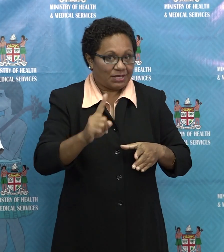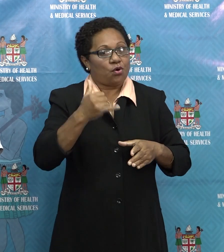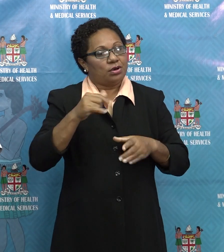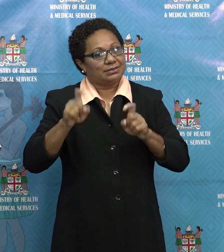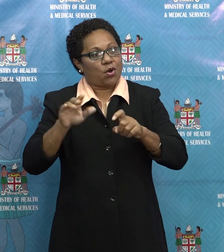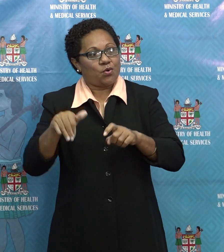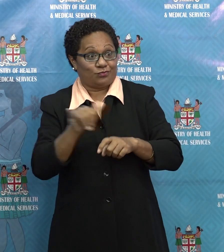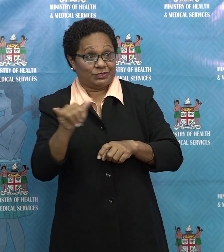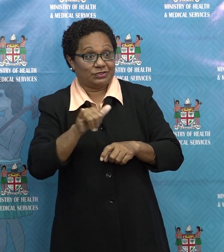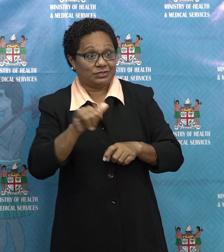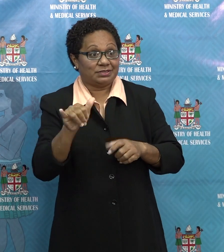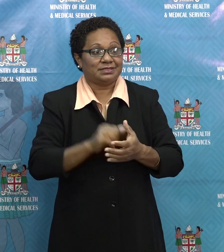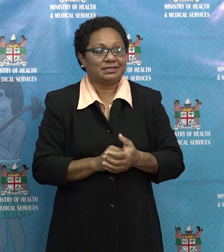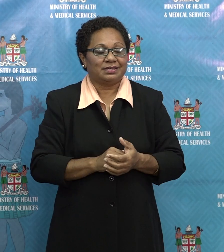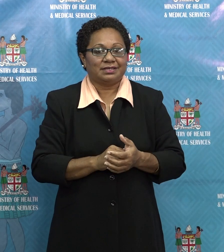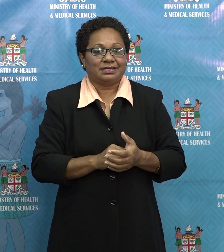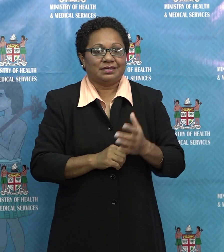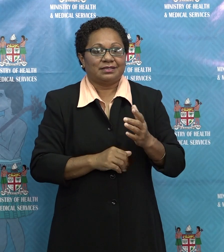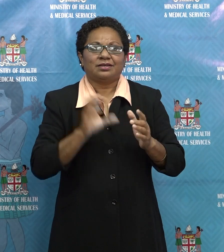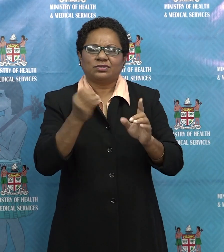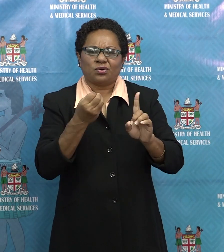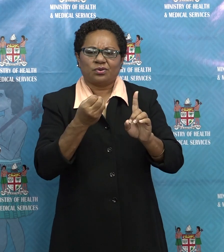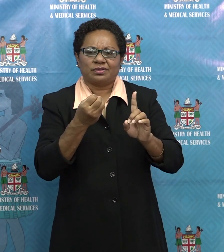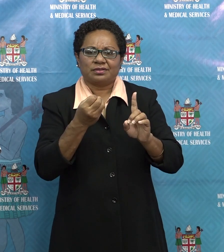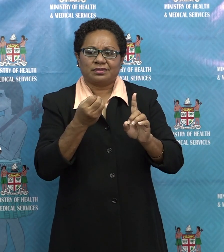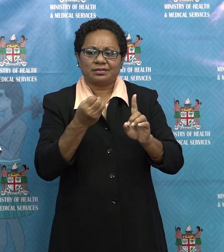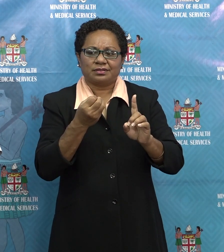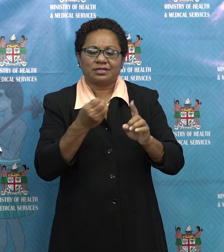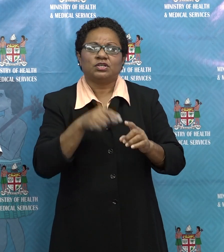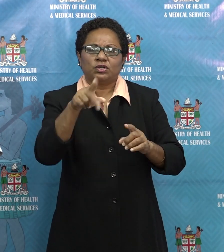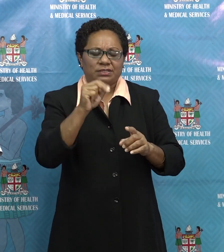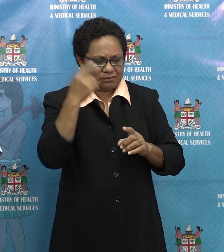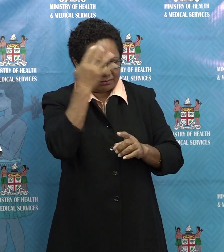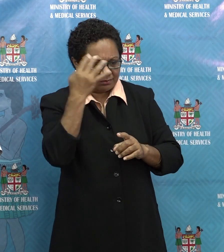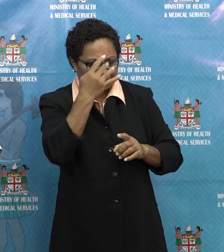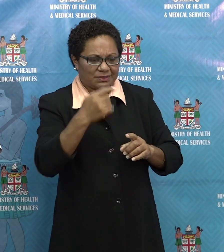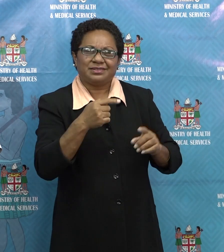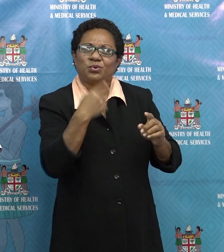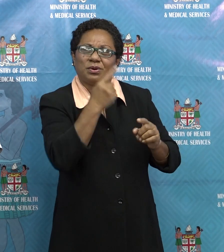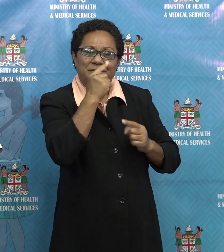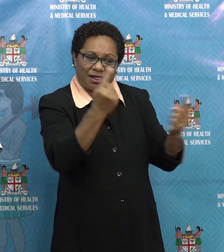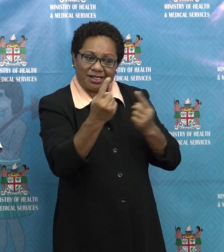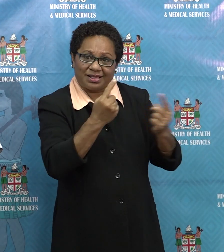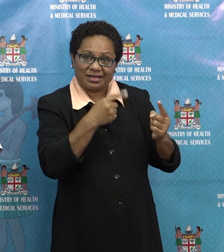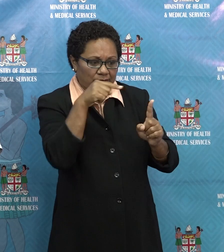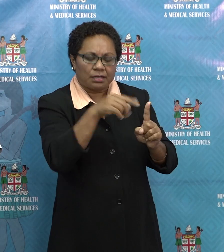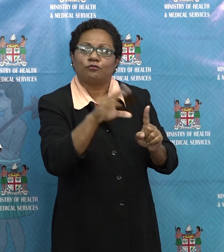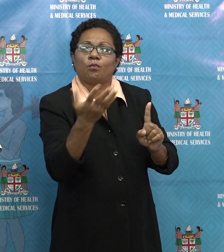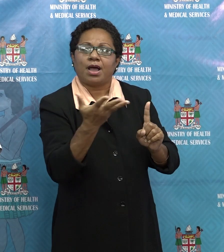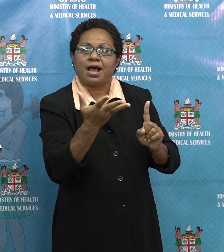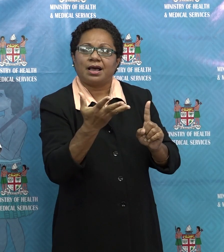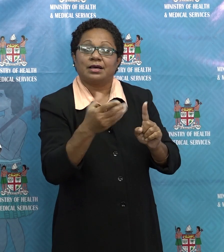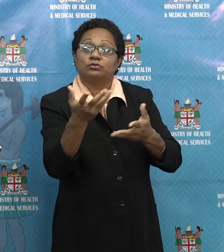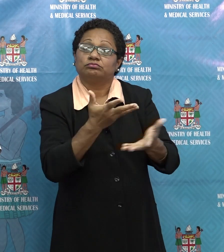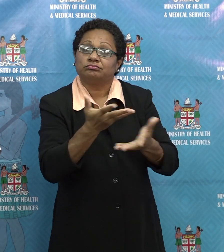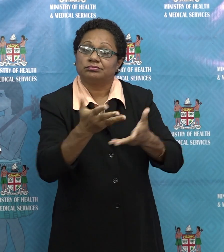You need to take some time to talk through the schedules and the routines of the people who share your bubbles with you. Talk with your